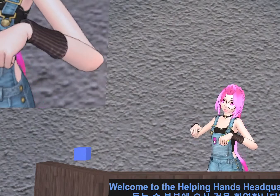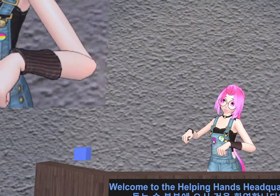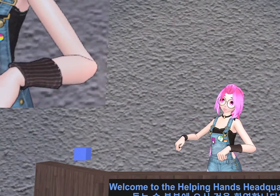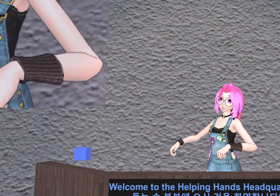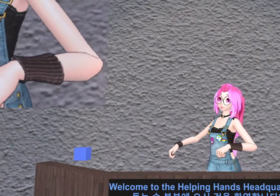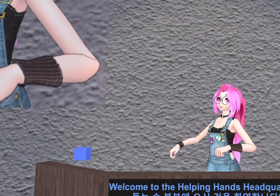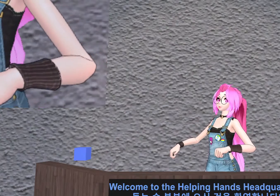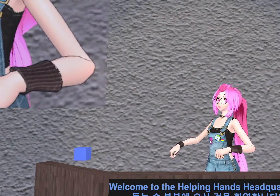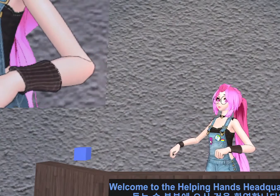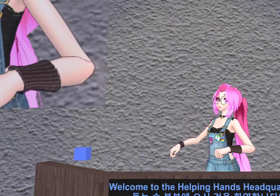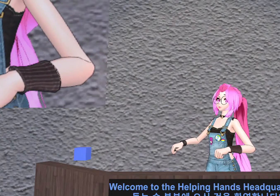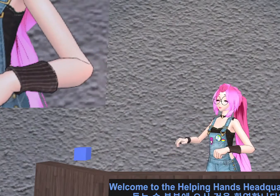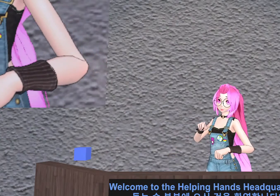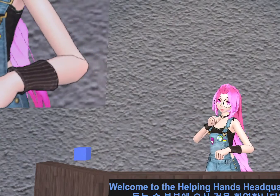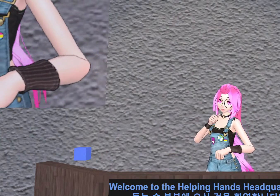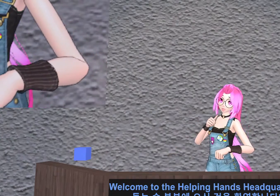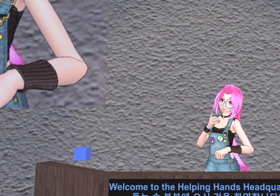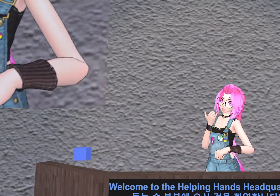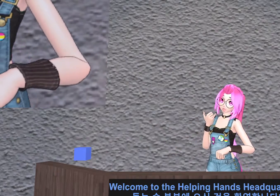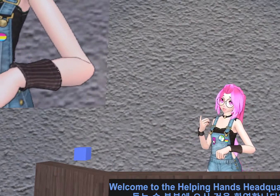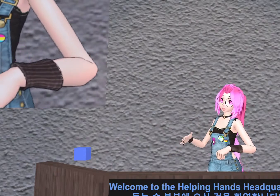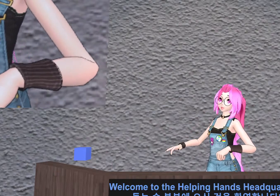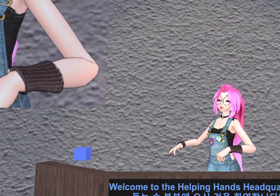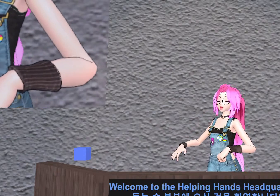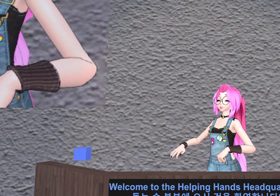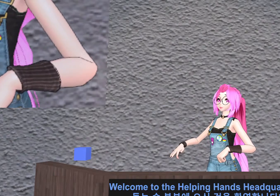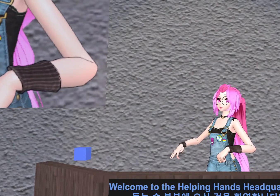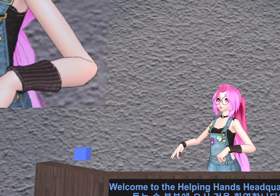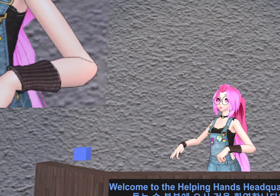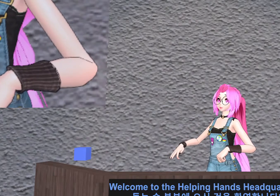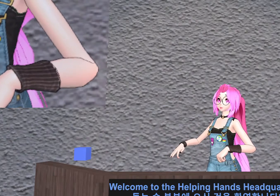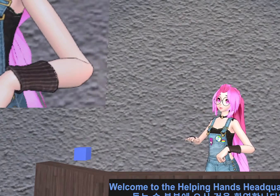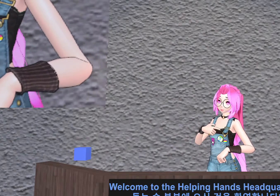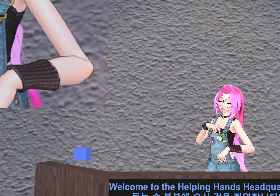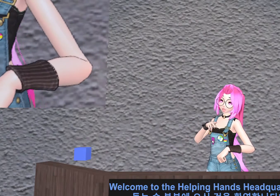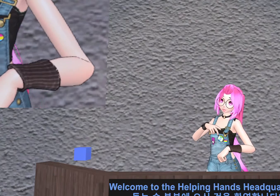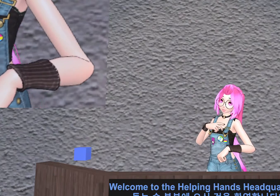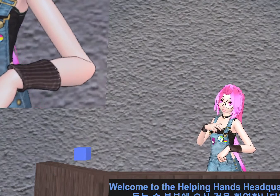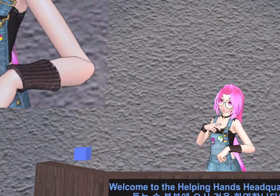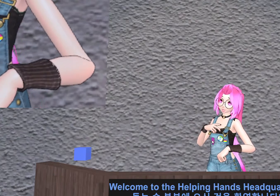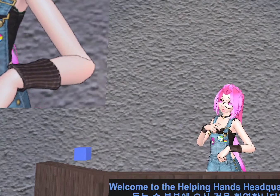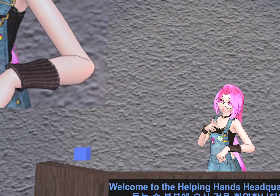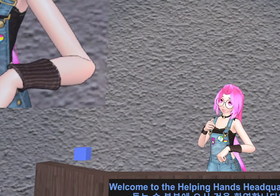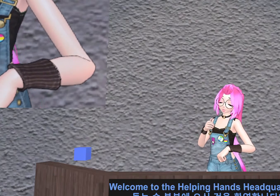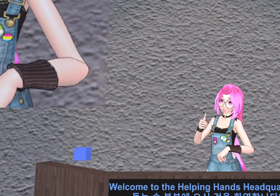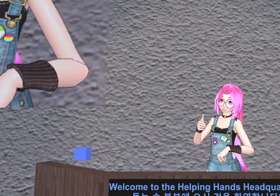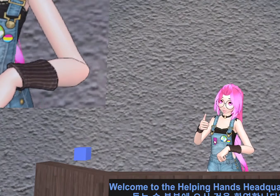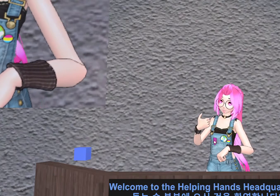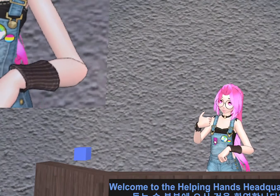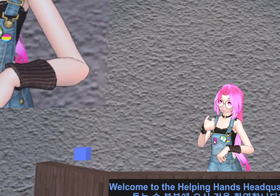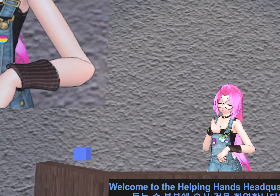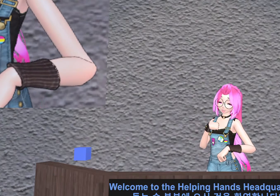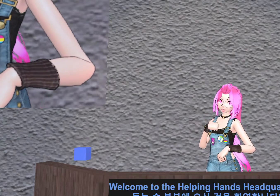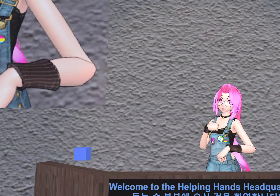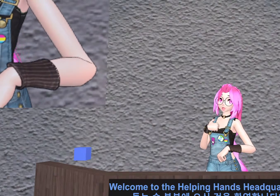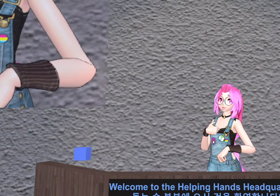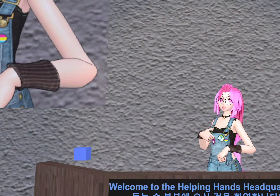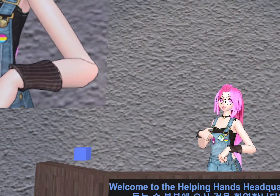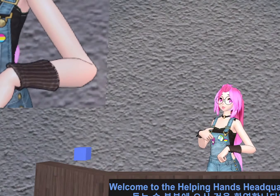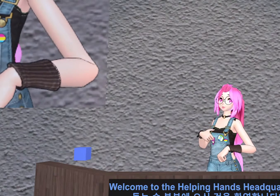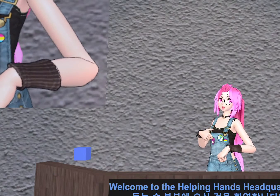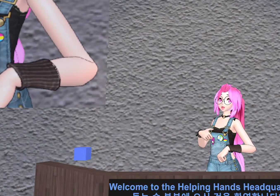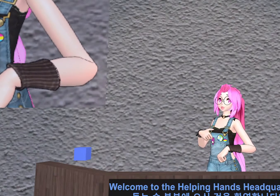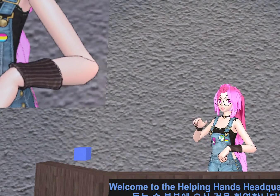I just say you yourself can. deaf? It's not wrong. I personally use yourself